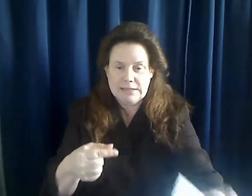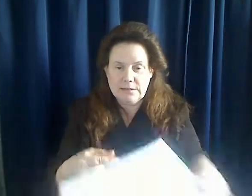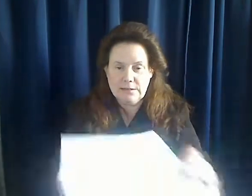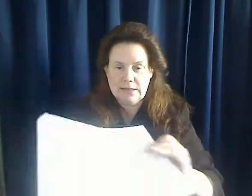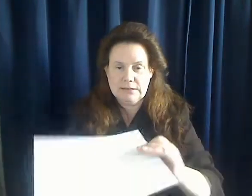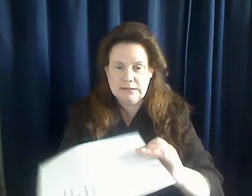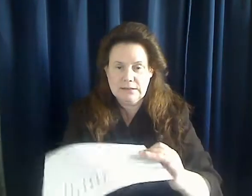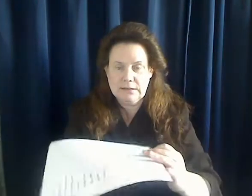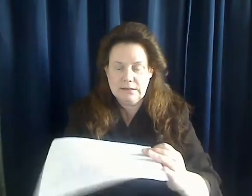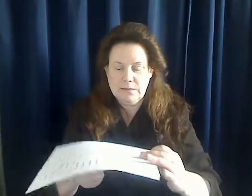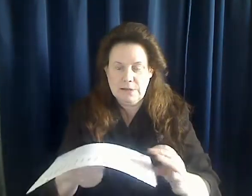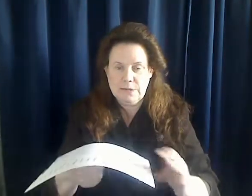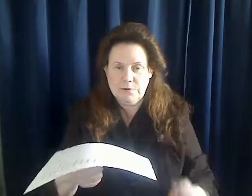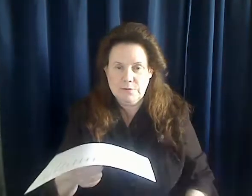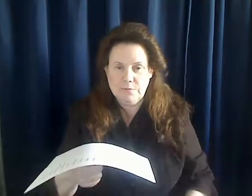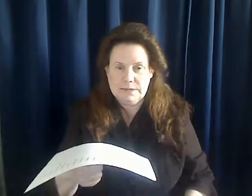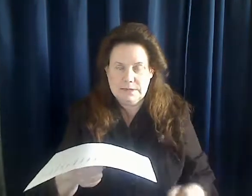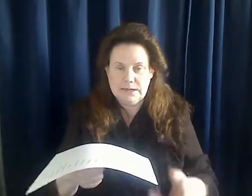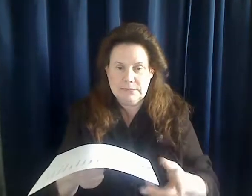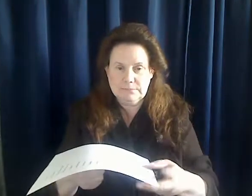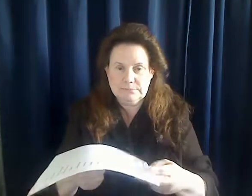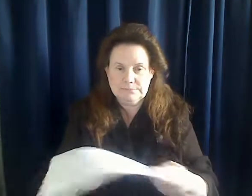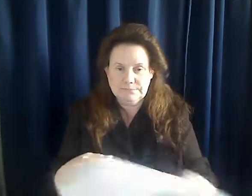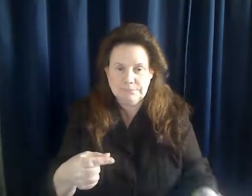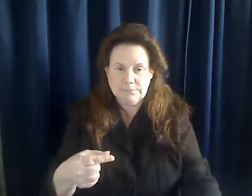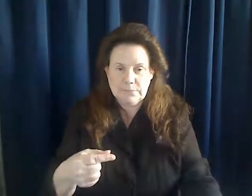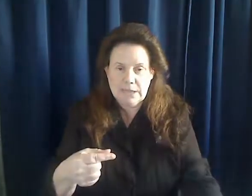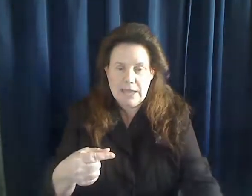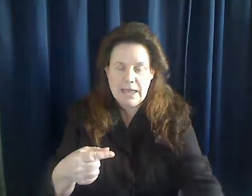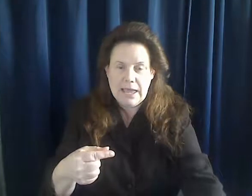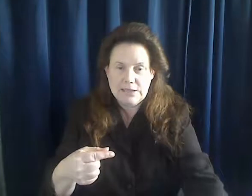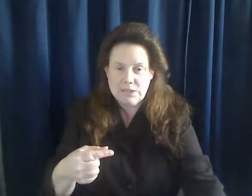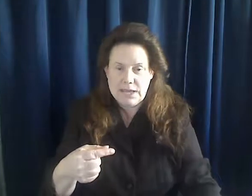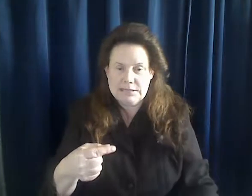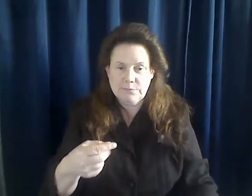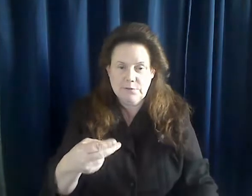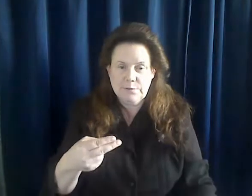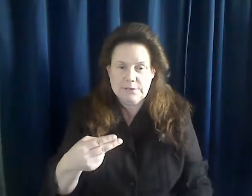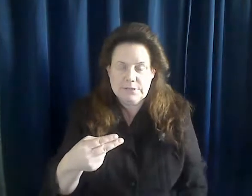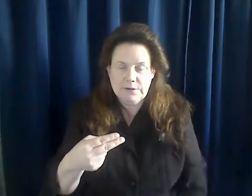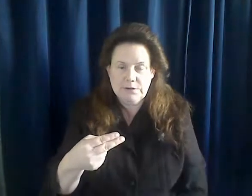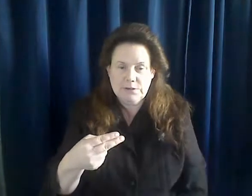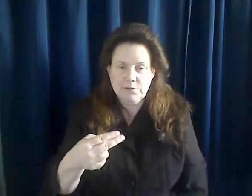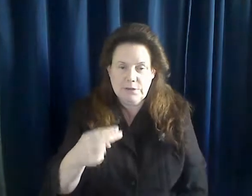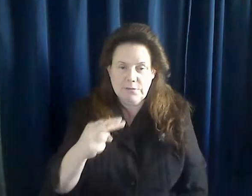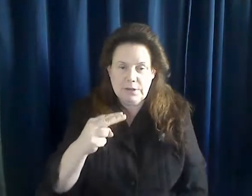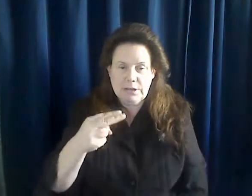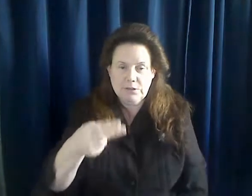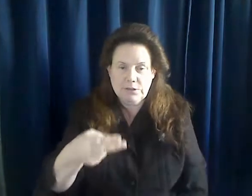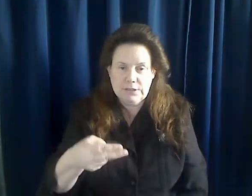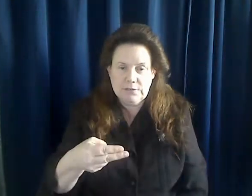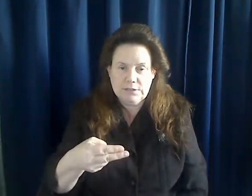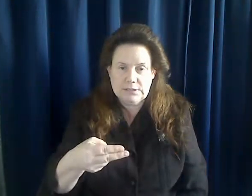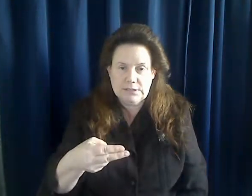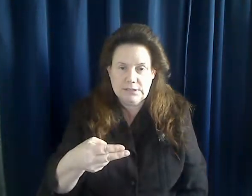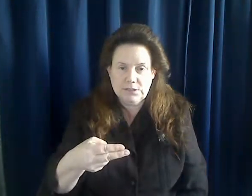so that a paper could rest on it. H has a movement. It's fingers 2 and 3, and you give it just a little